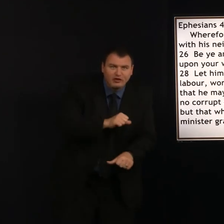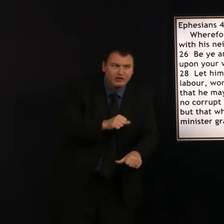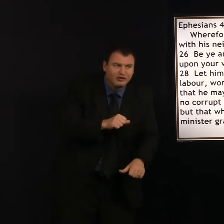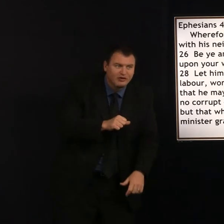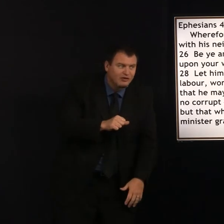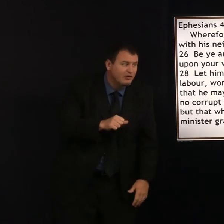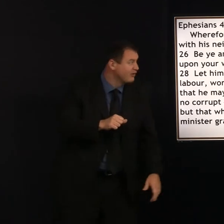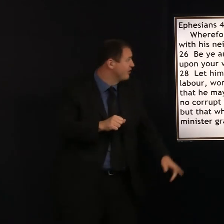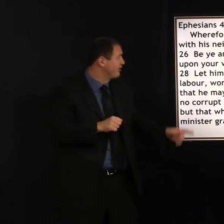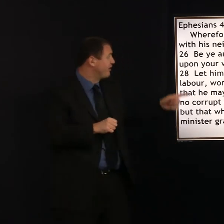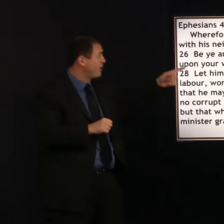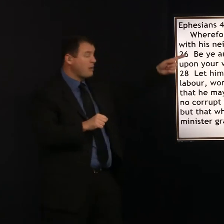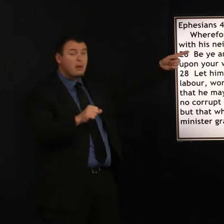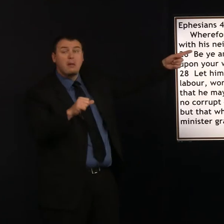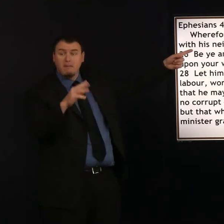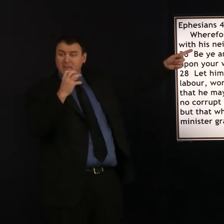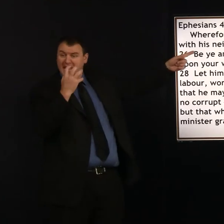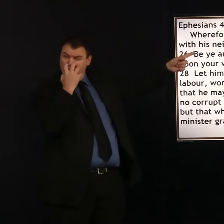For we are members one of another.